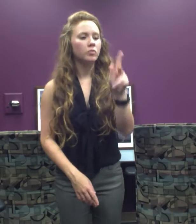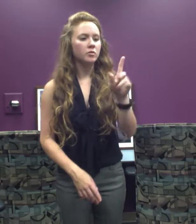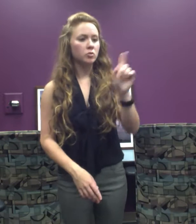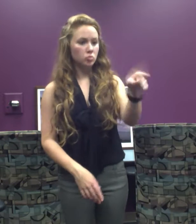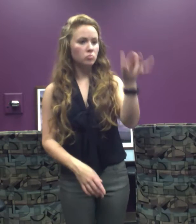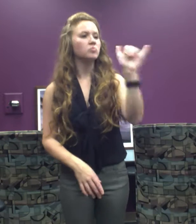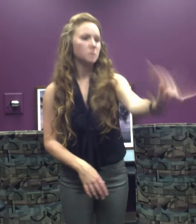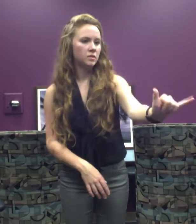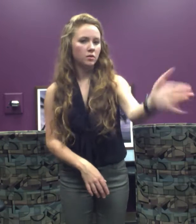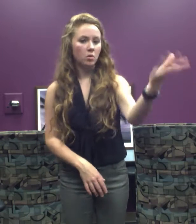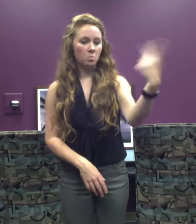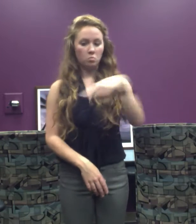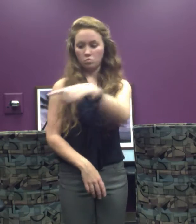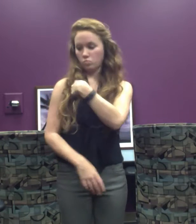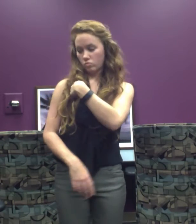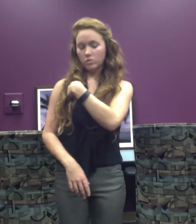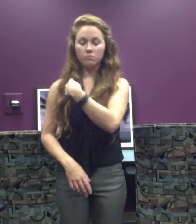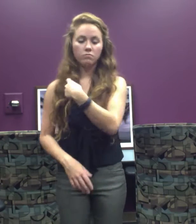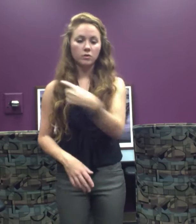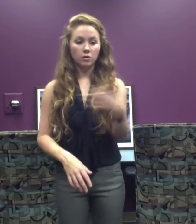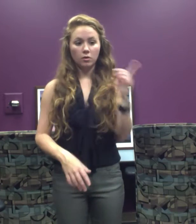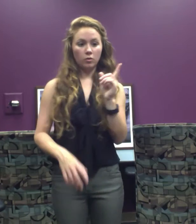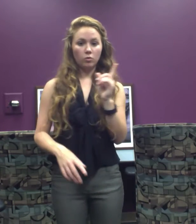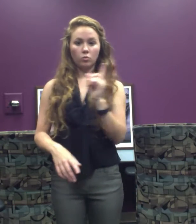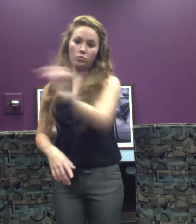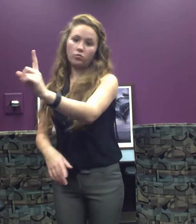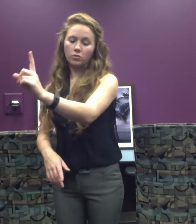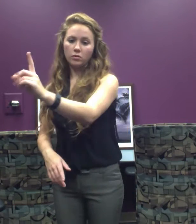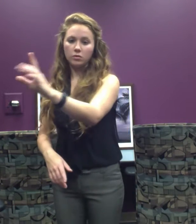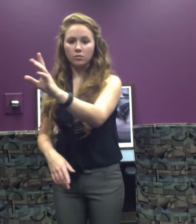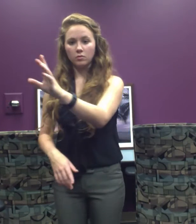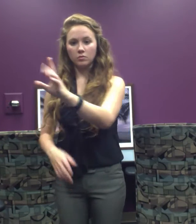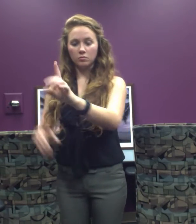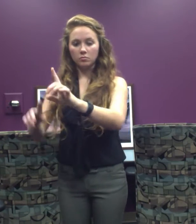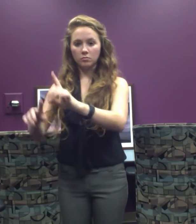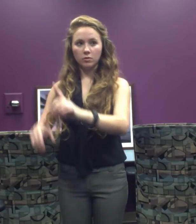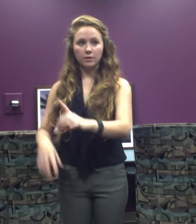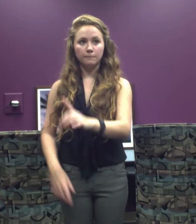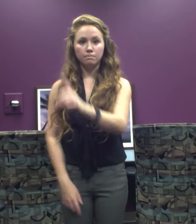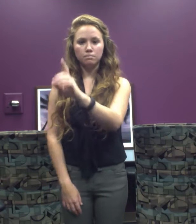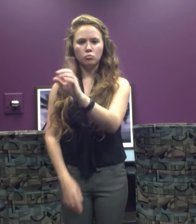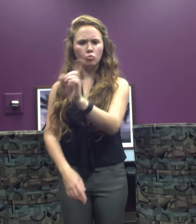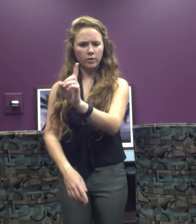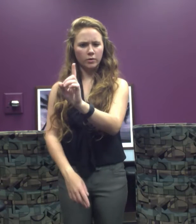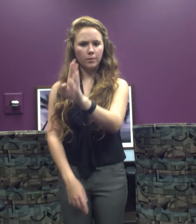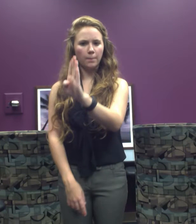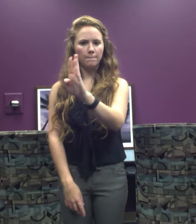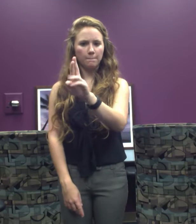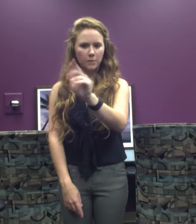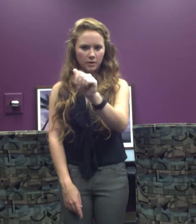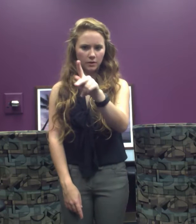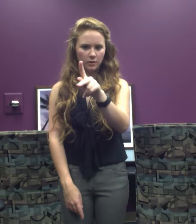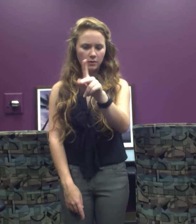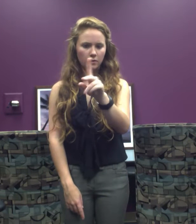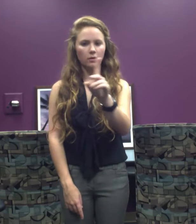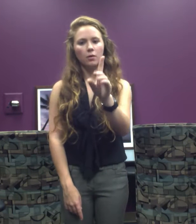that and kind of obliterate all the buildings between the front of Vogel School and Bradley's. So Eric takes off, and he runs, and he